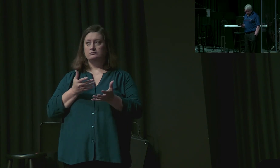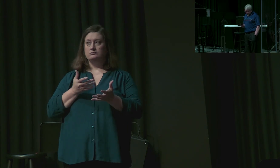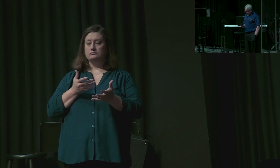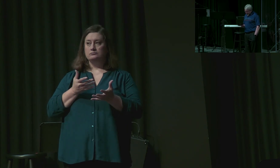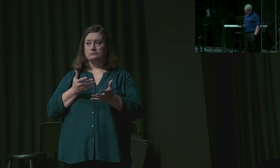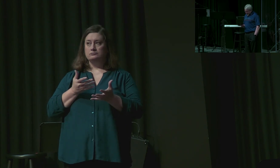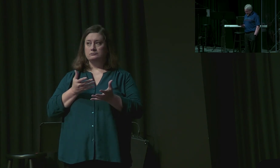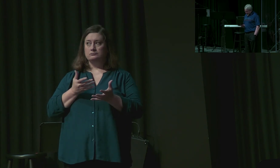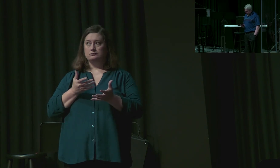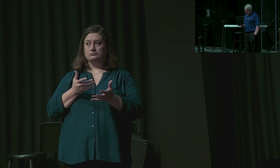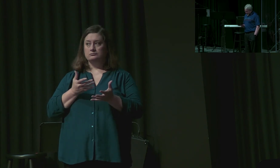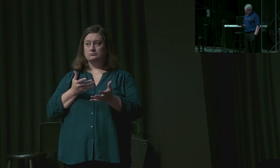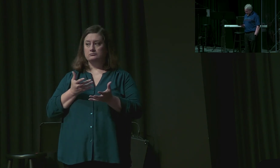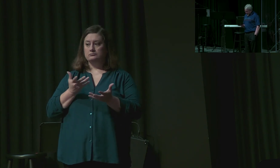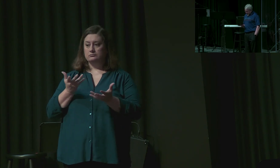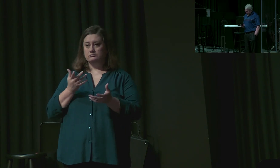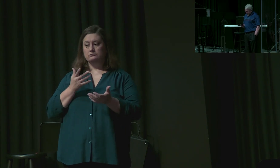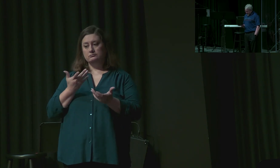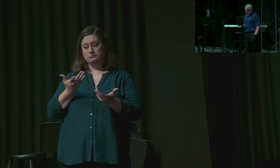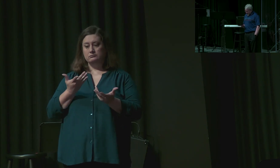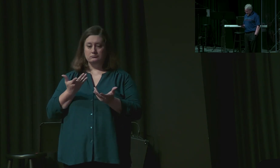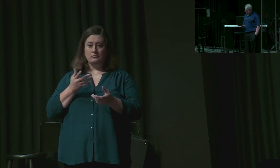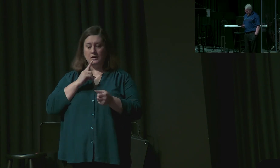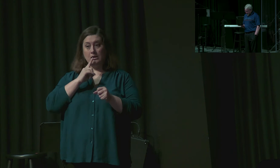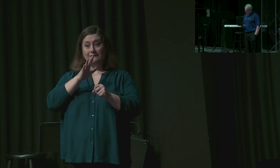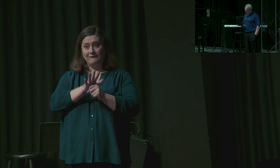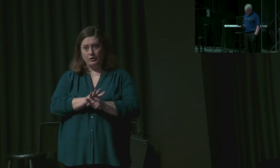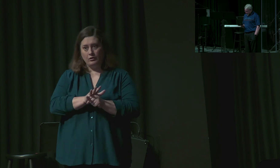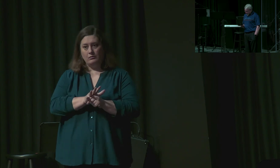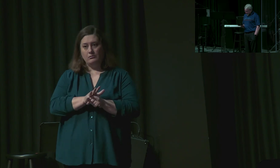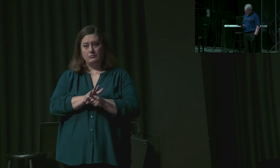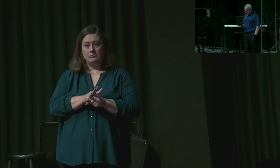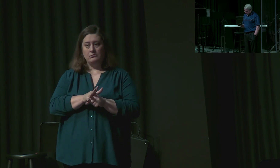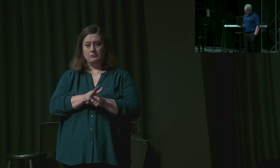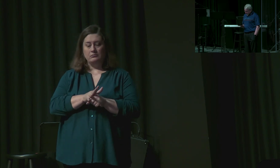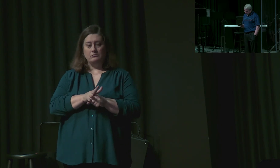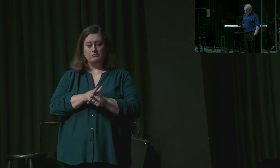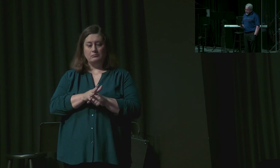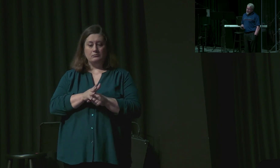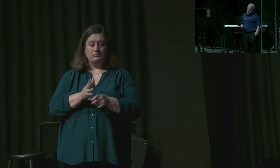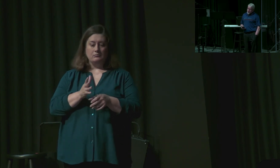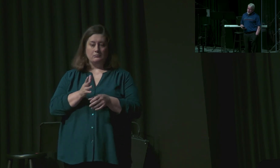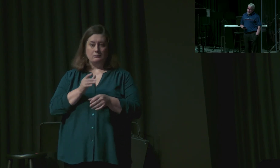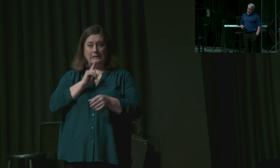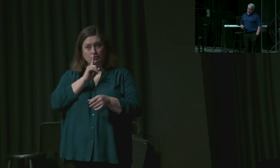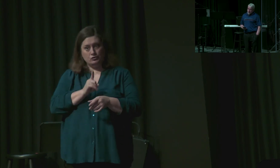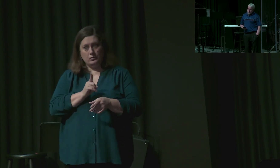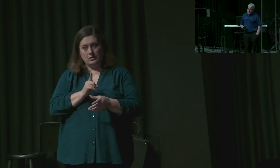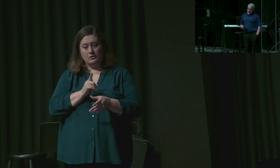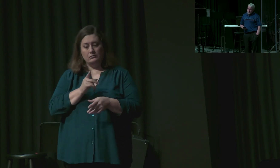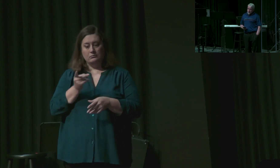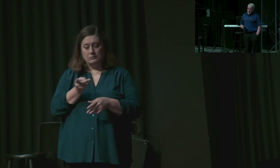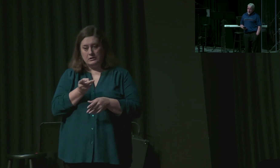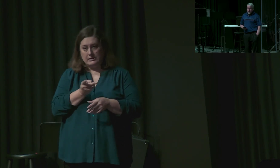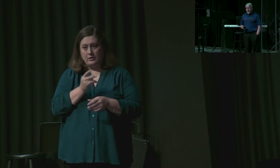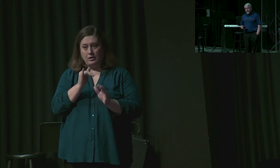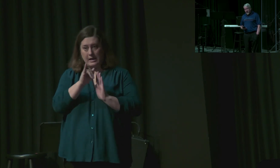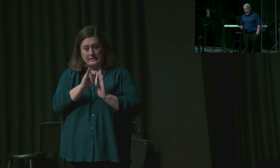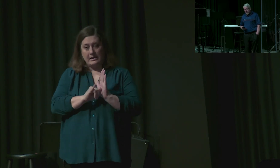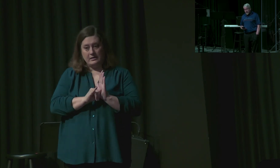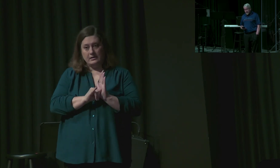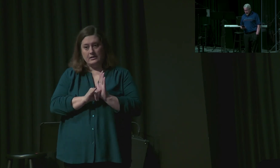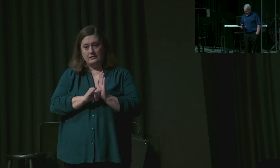After all, he does have plucking at the hem of his conscience that he took advantage of